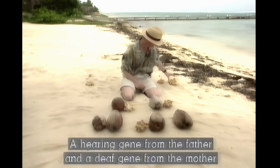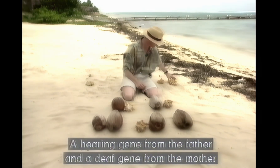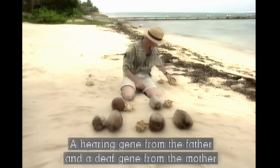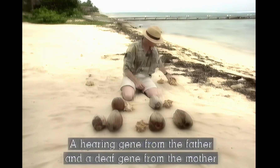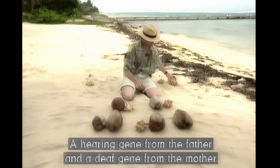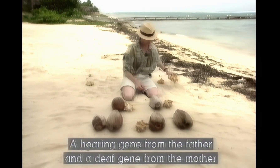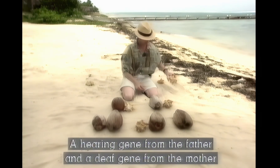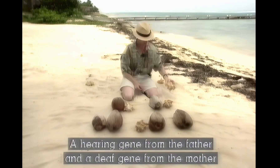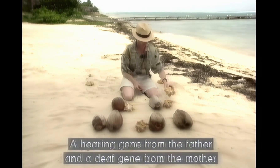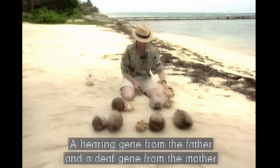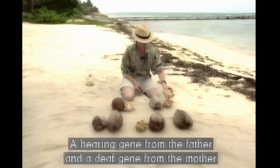and a deaf gene from the mother